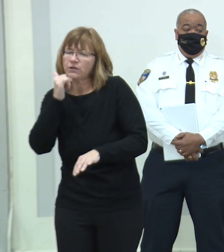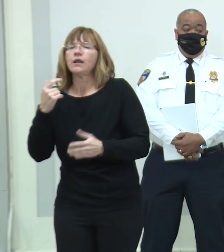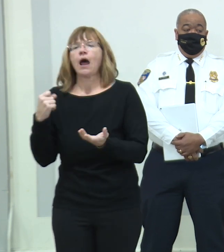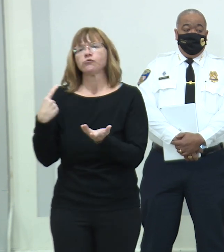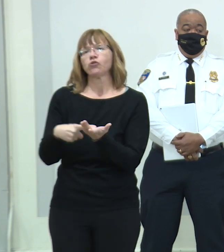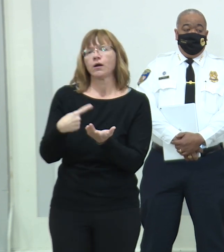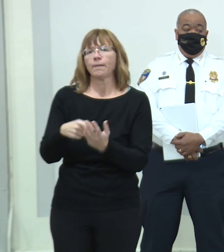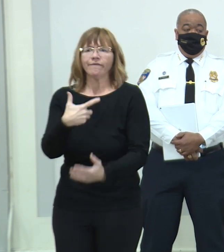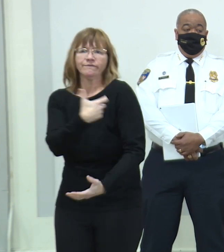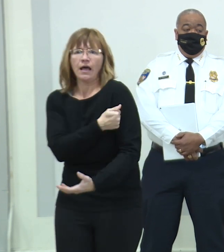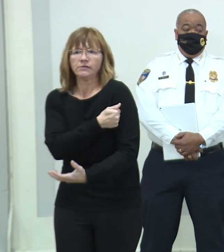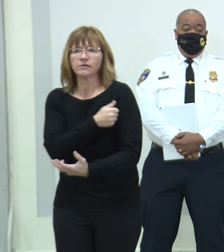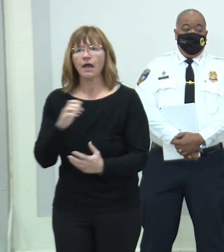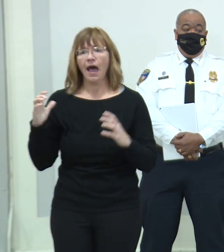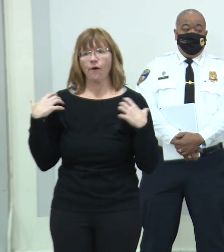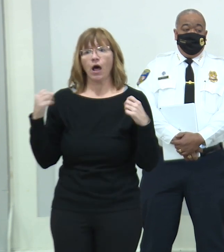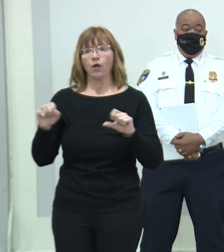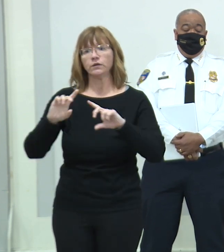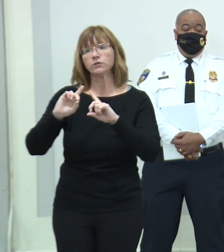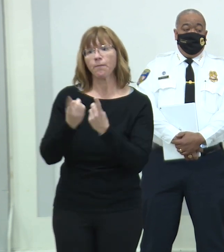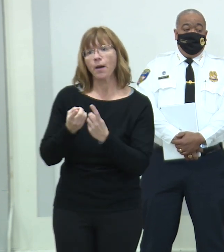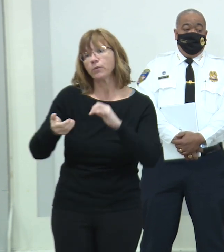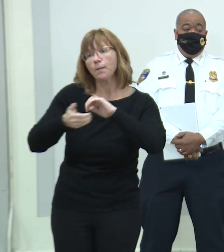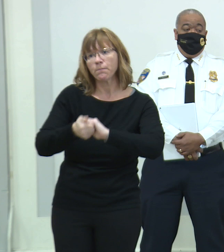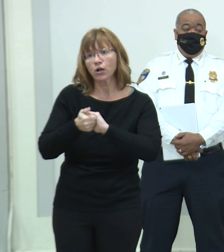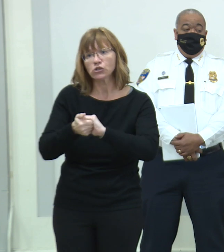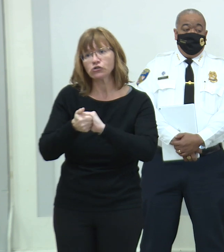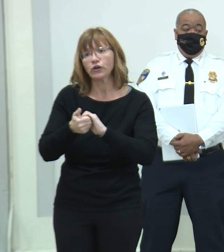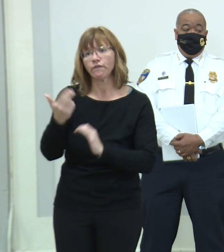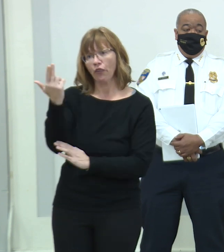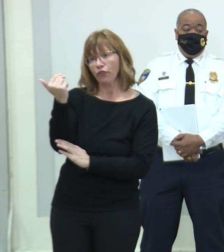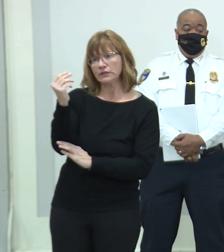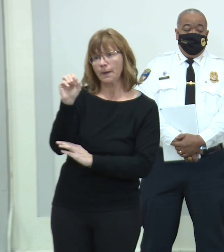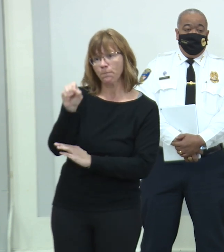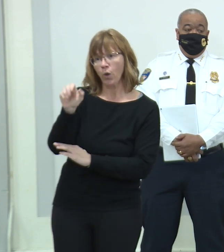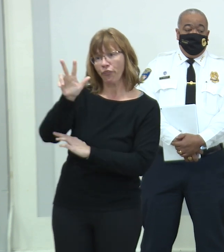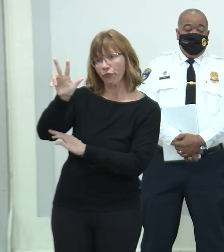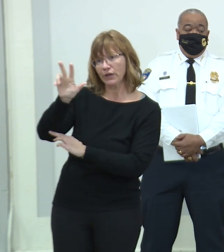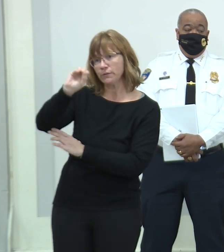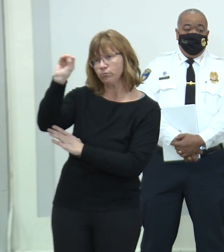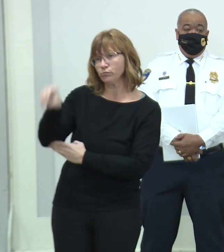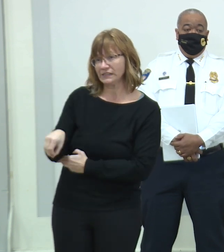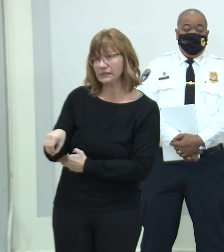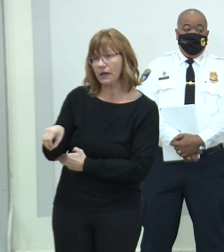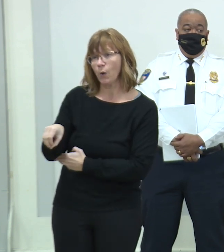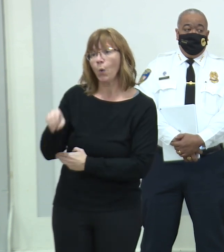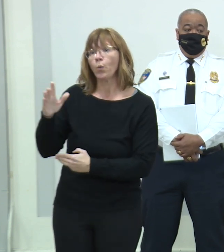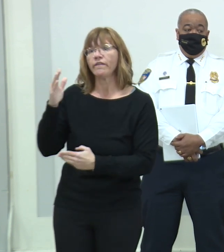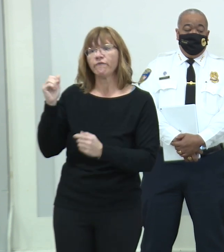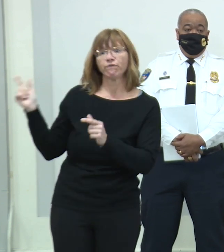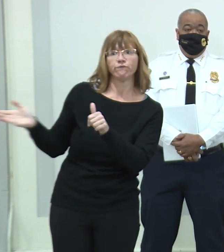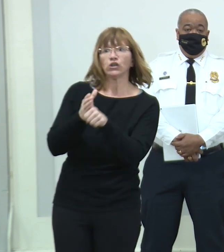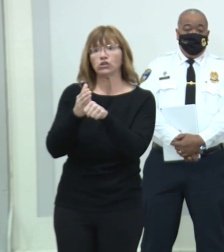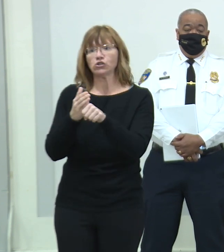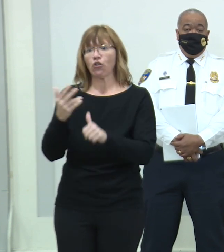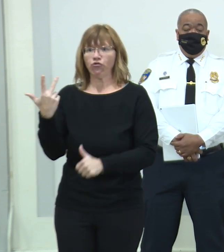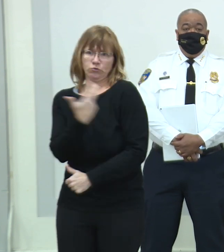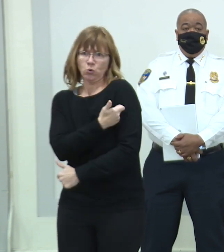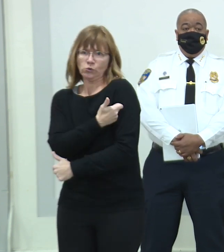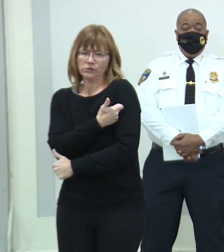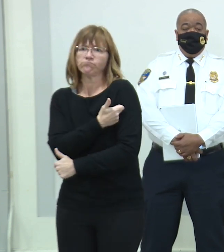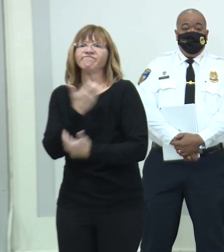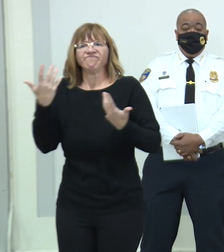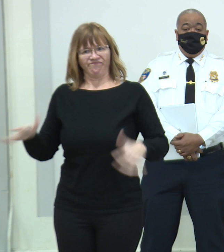our healthcare partners have reached 13.3% of the city's population with at least a first dose of the vaccine.